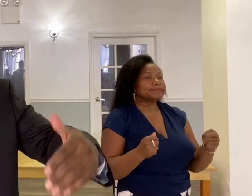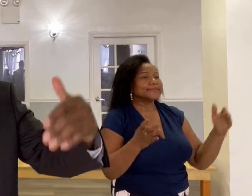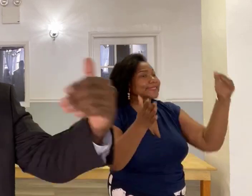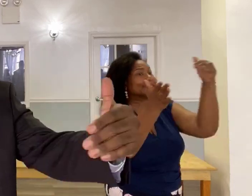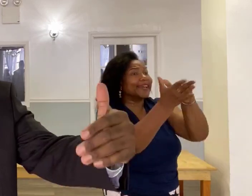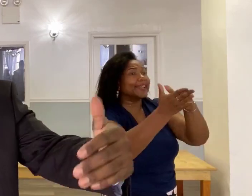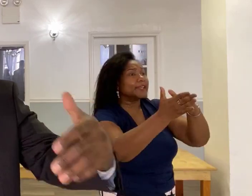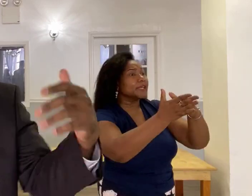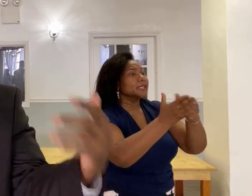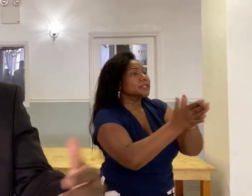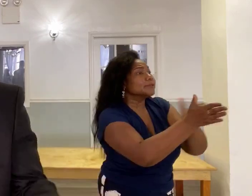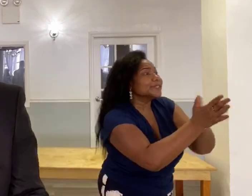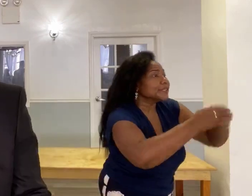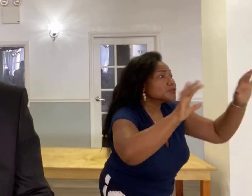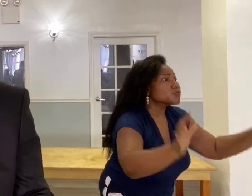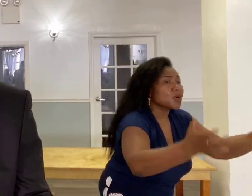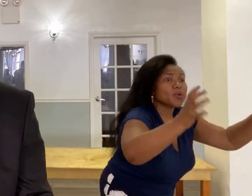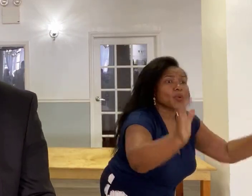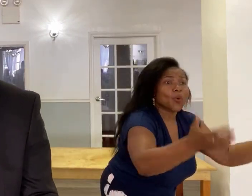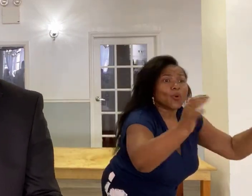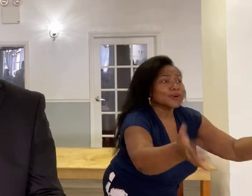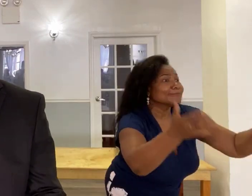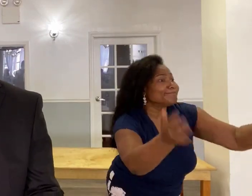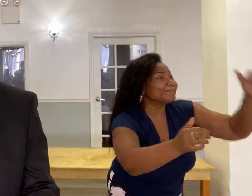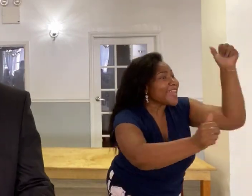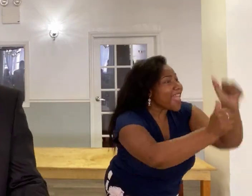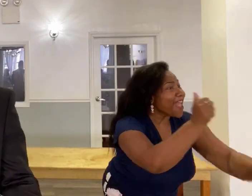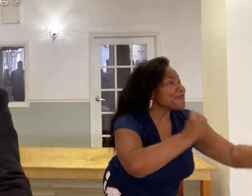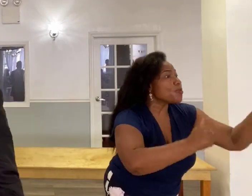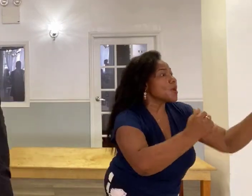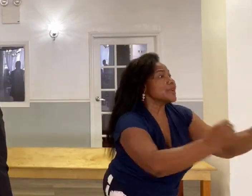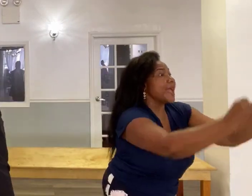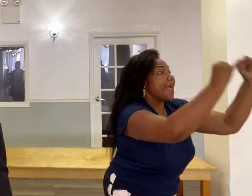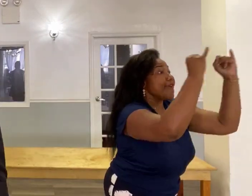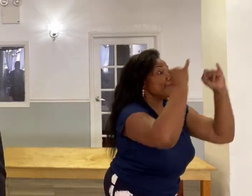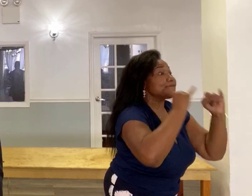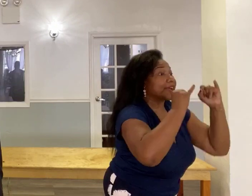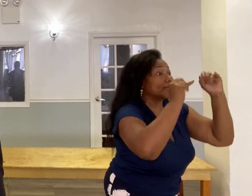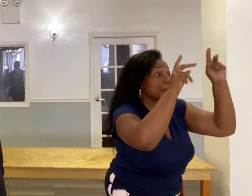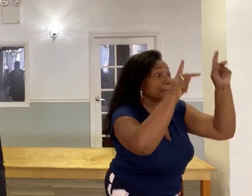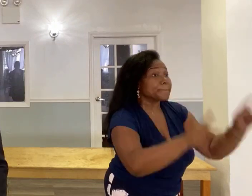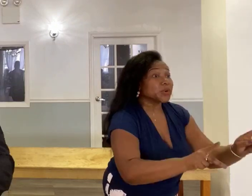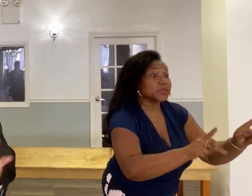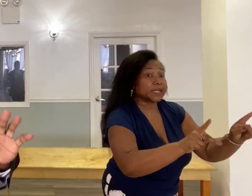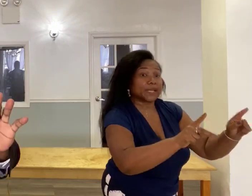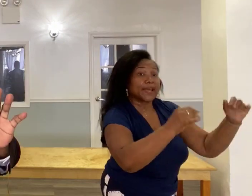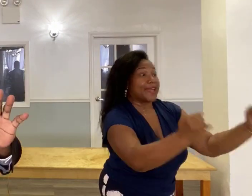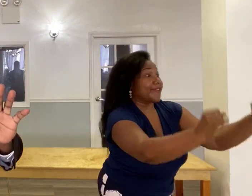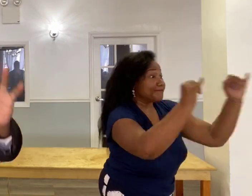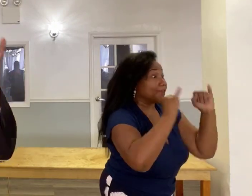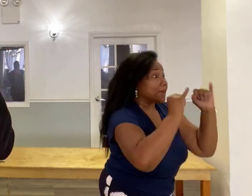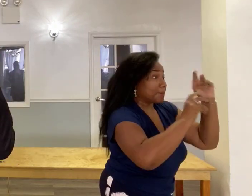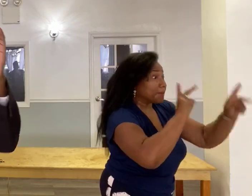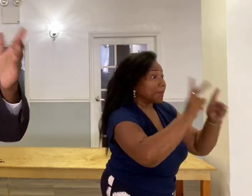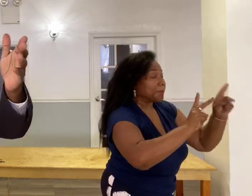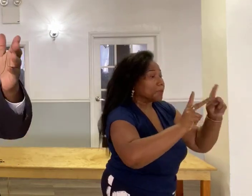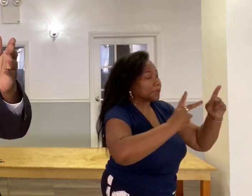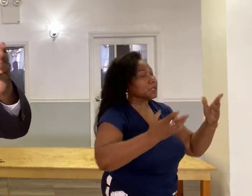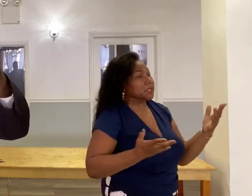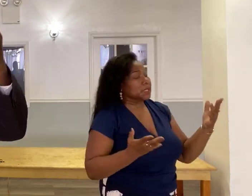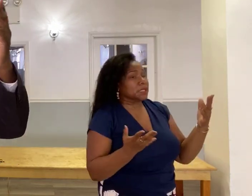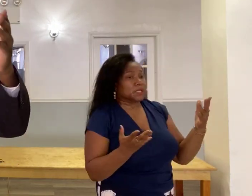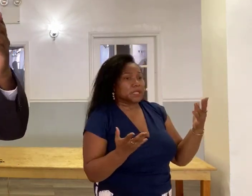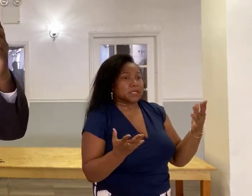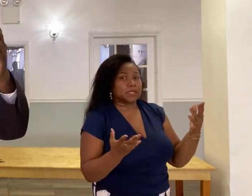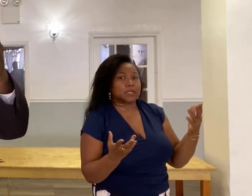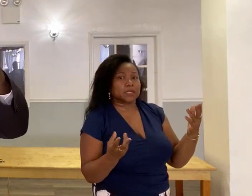again, we're encouraging everyone to invite guests. And now, there's this thing you